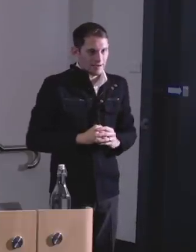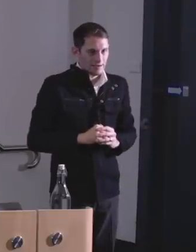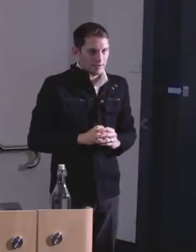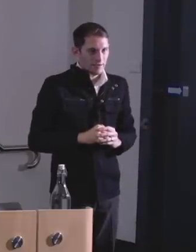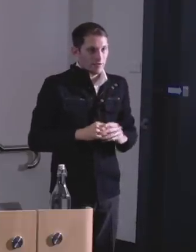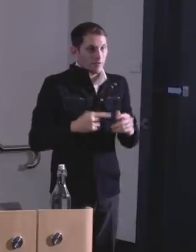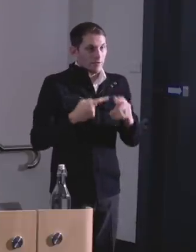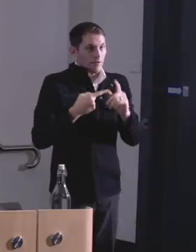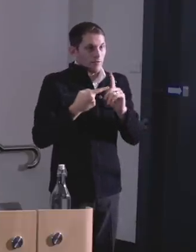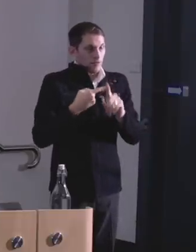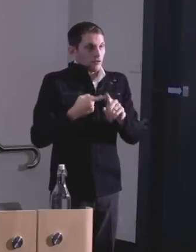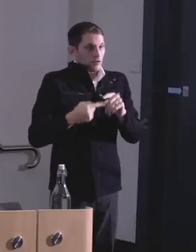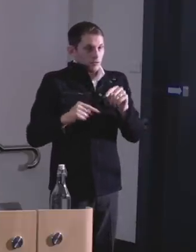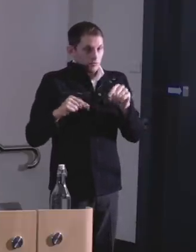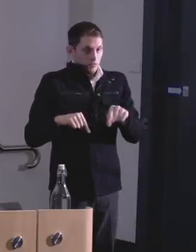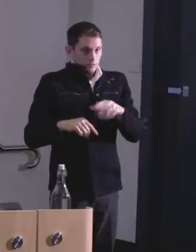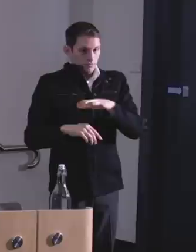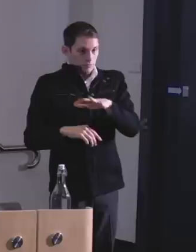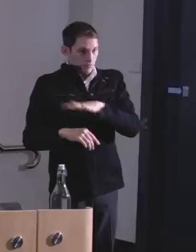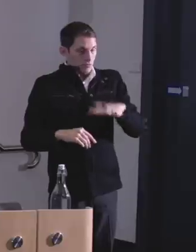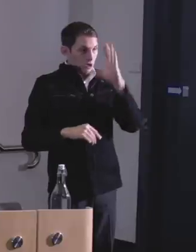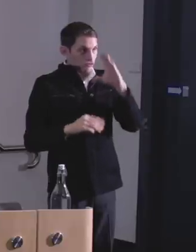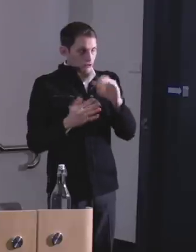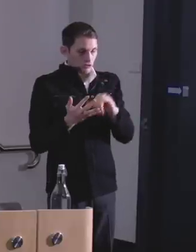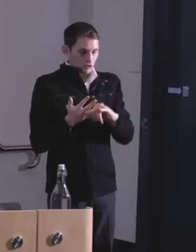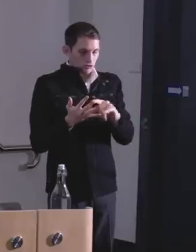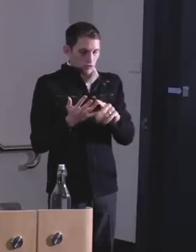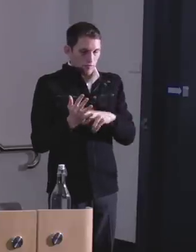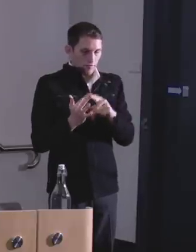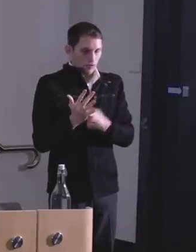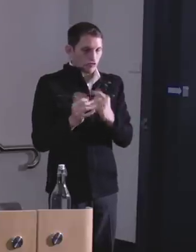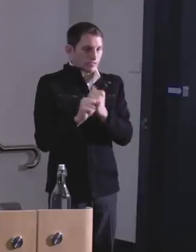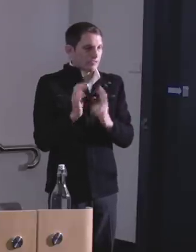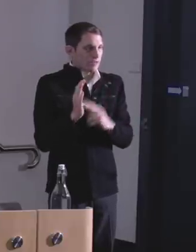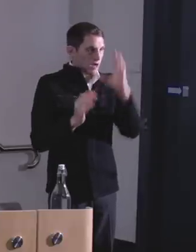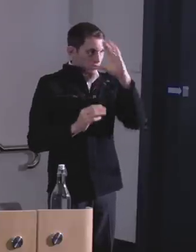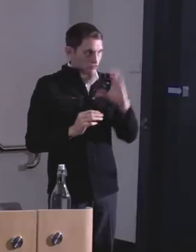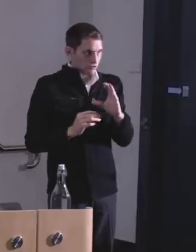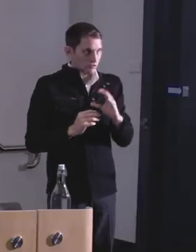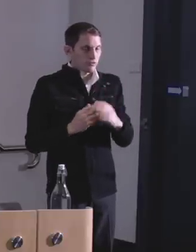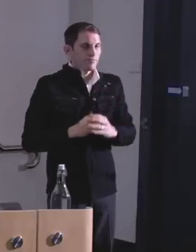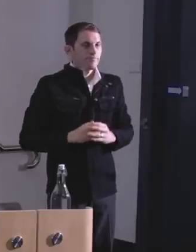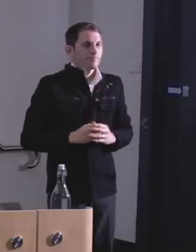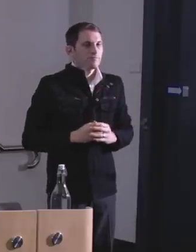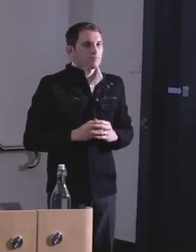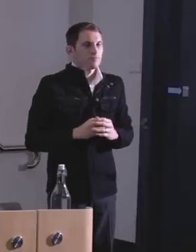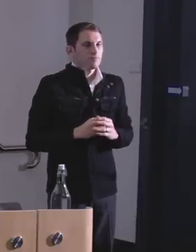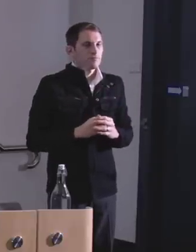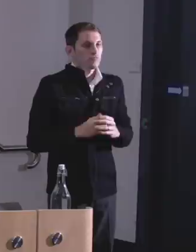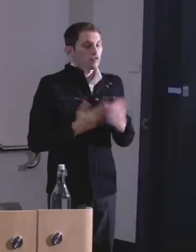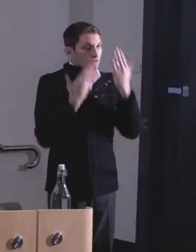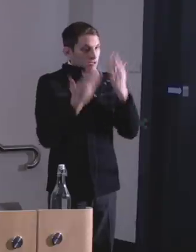sovereign countries, all of us. And in respect of that sovereignty, we should